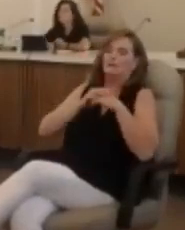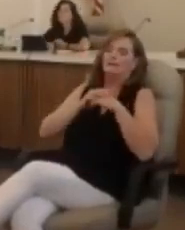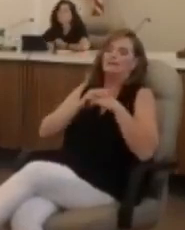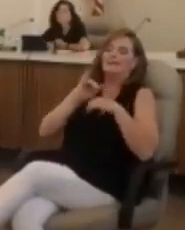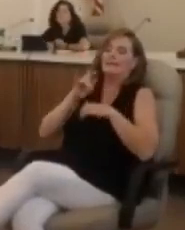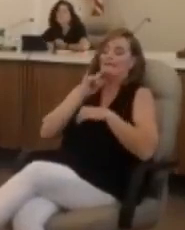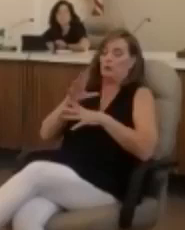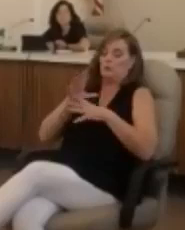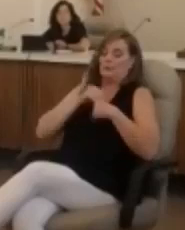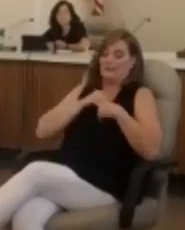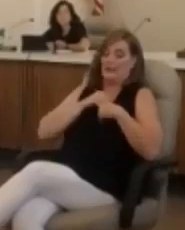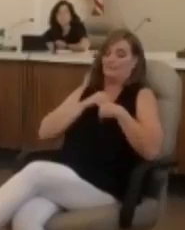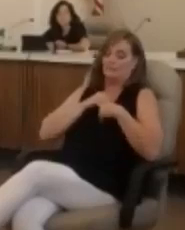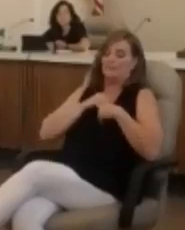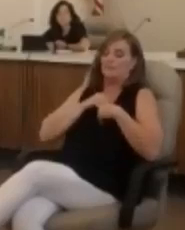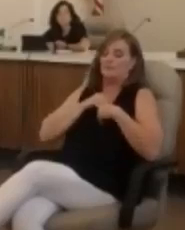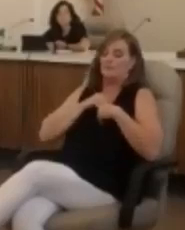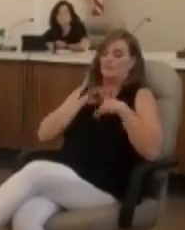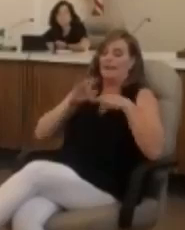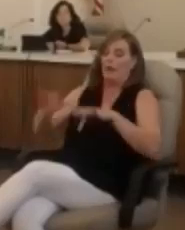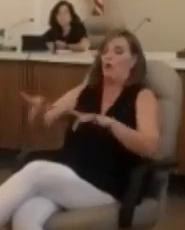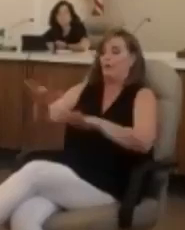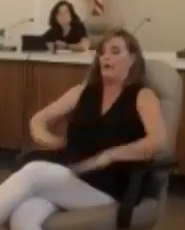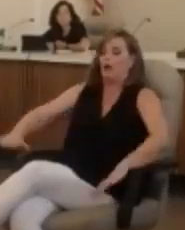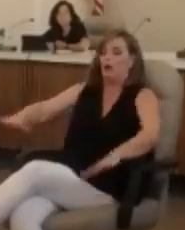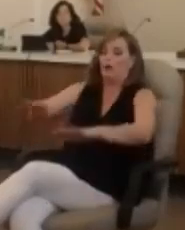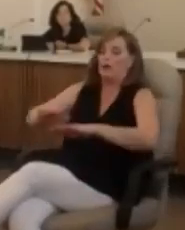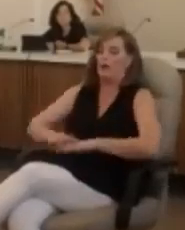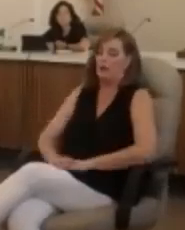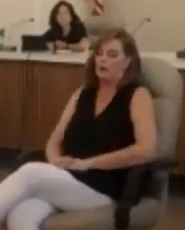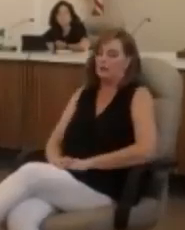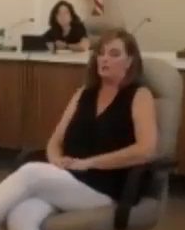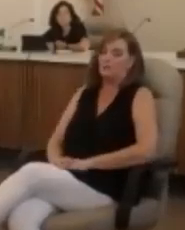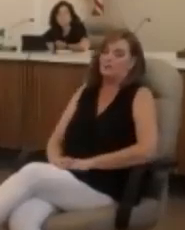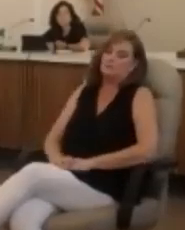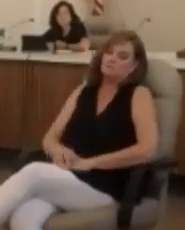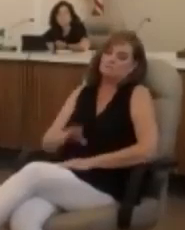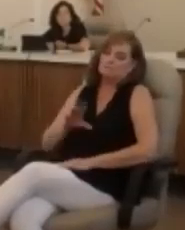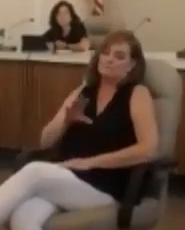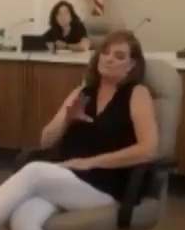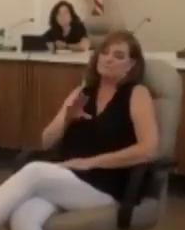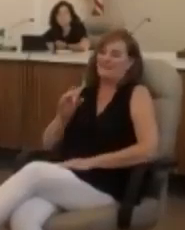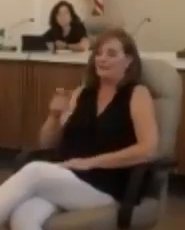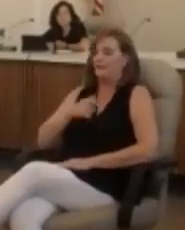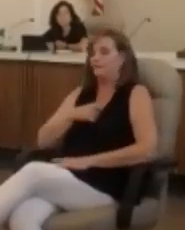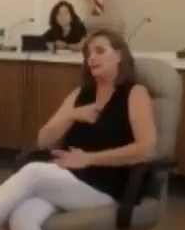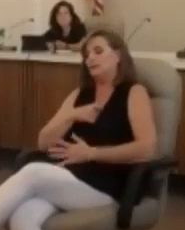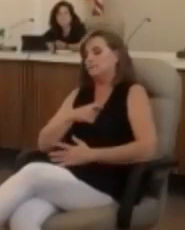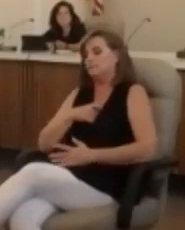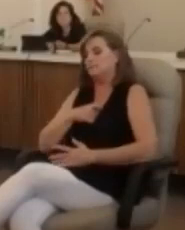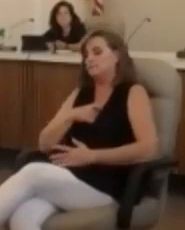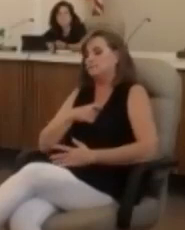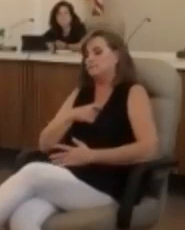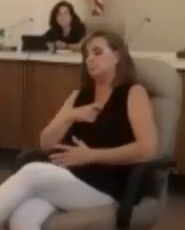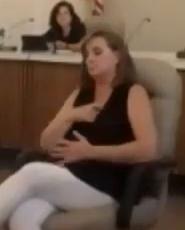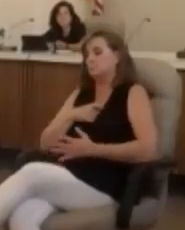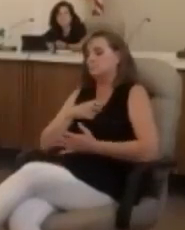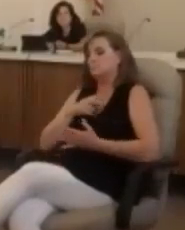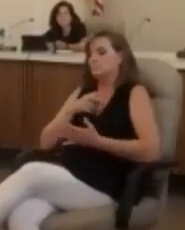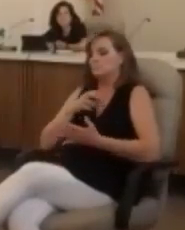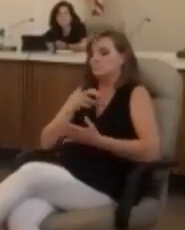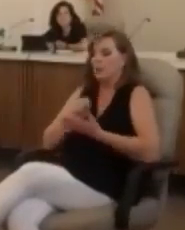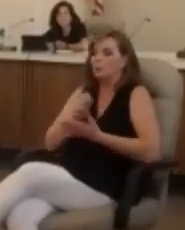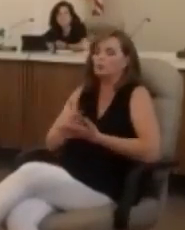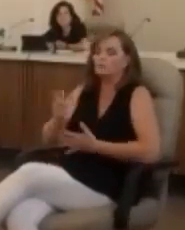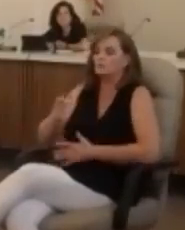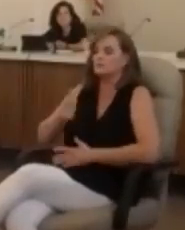accept that open space and whether it otherwise approves of the other conservation easements placed over the lands